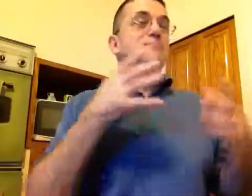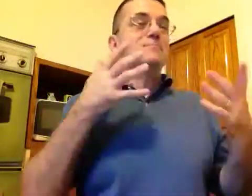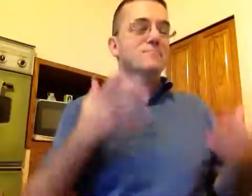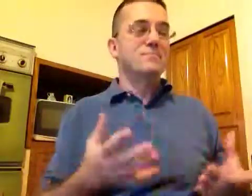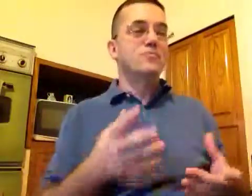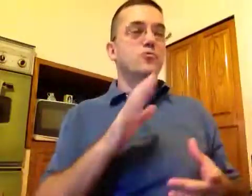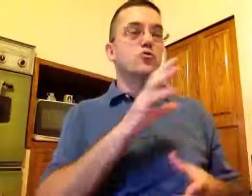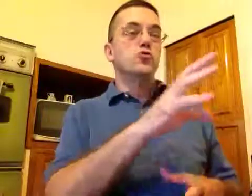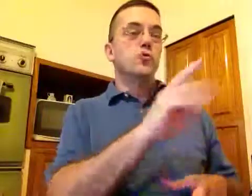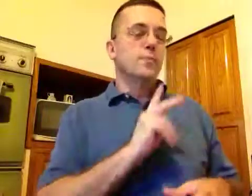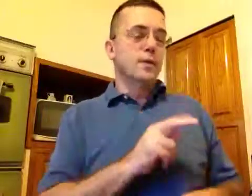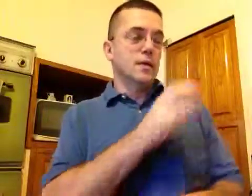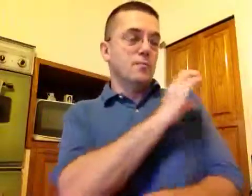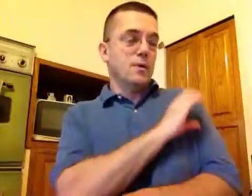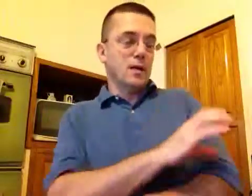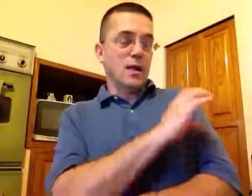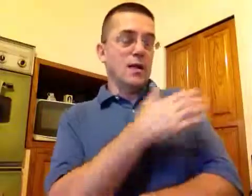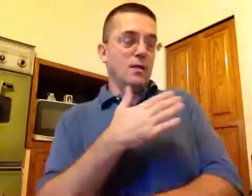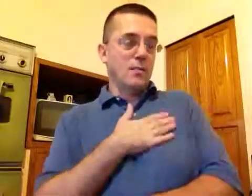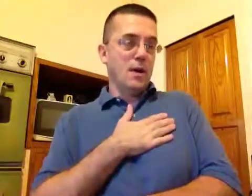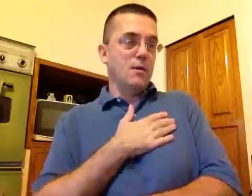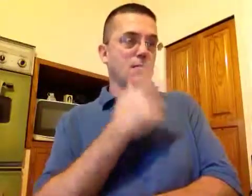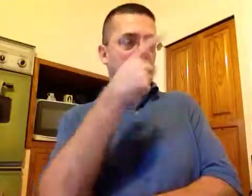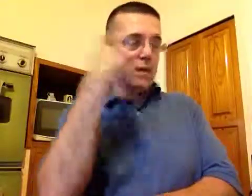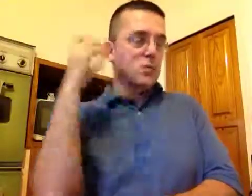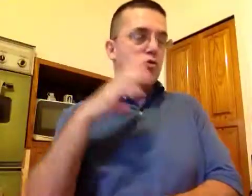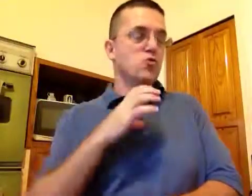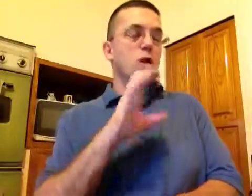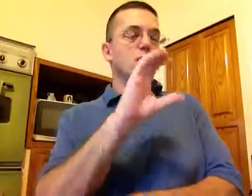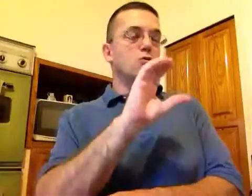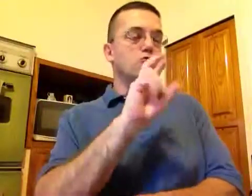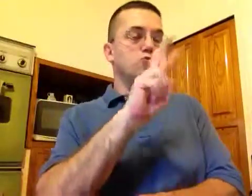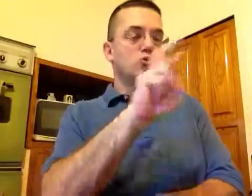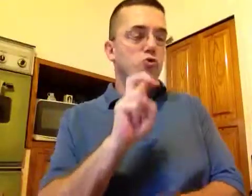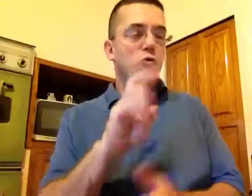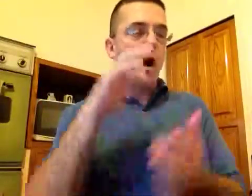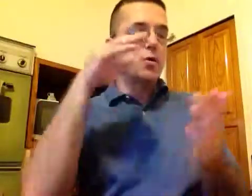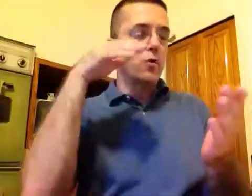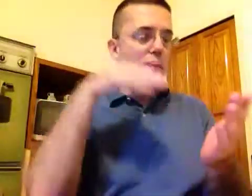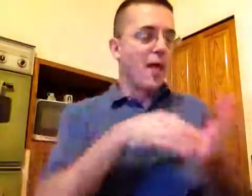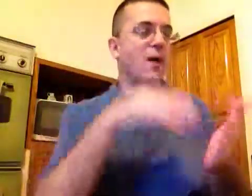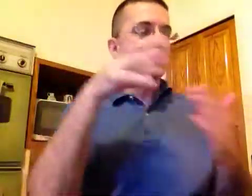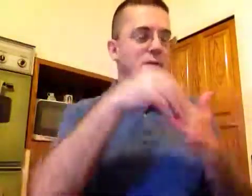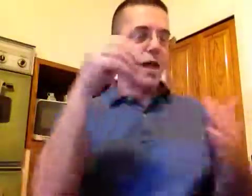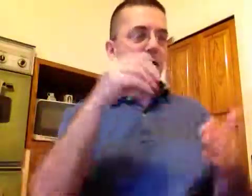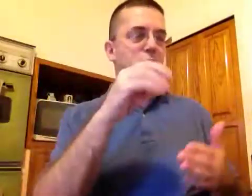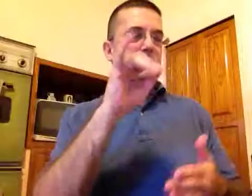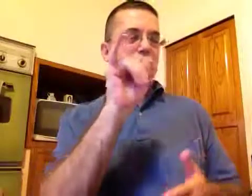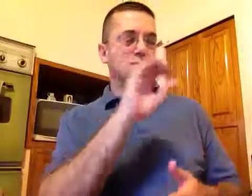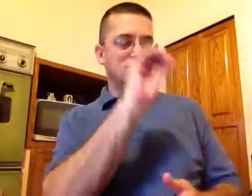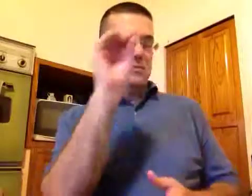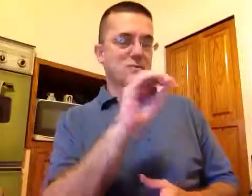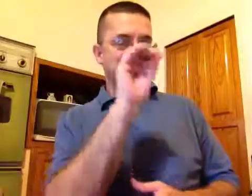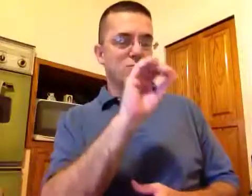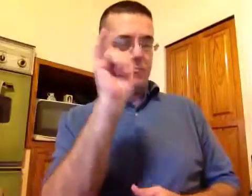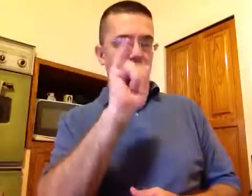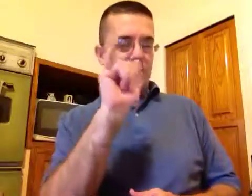That's the risk you took. Because you had $200,000 sitting on a credit card. And you know what they do with that 0% interest as soon as they find out you lost your job? They jack